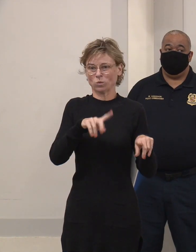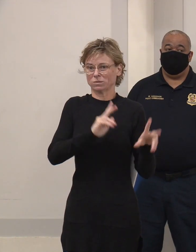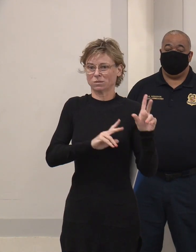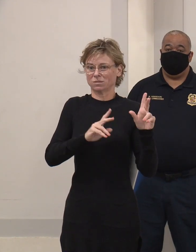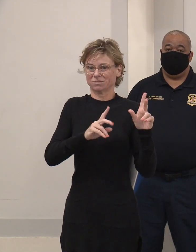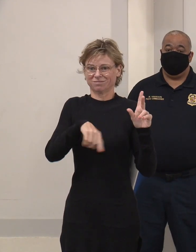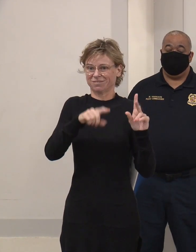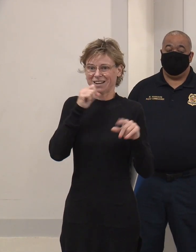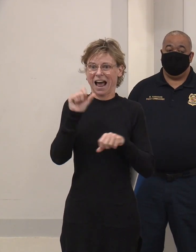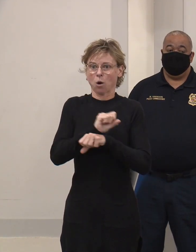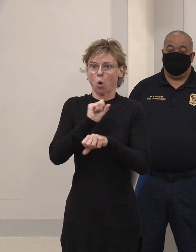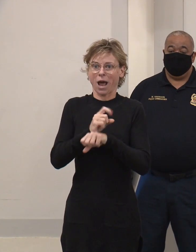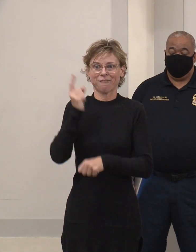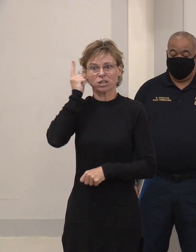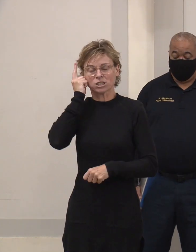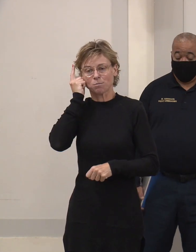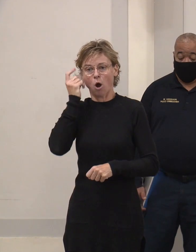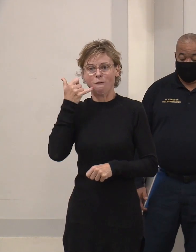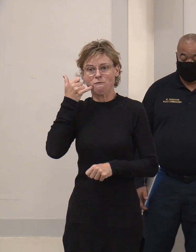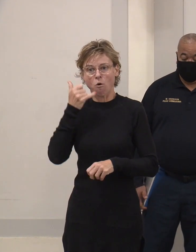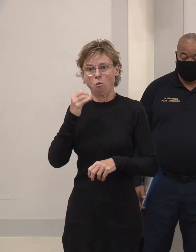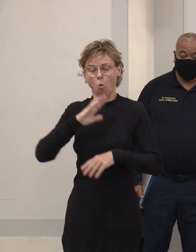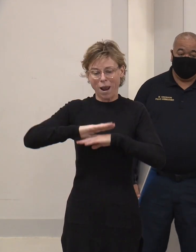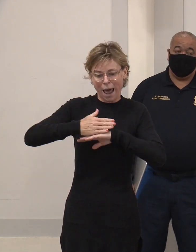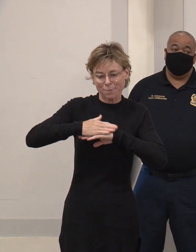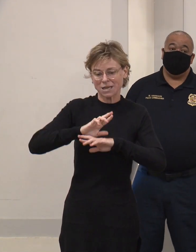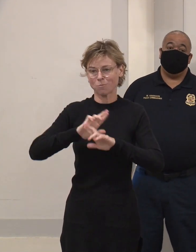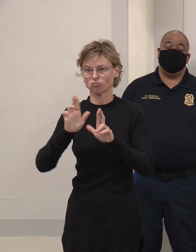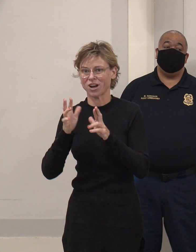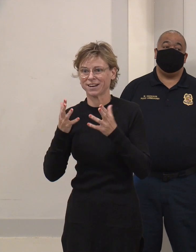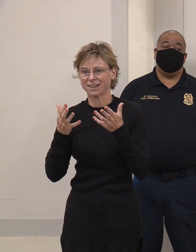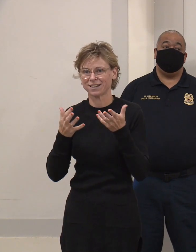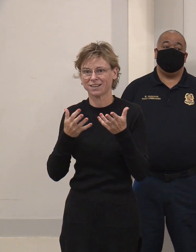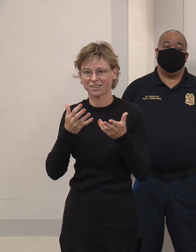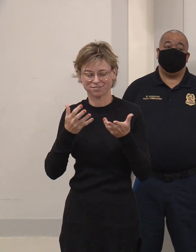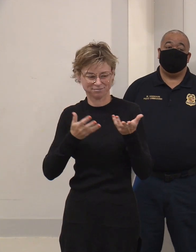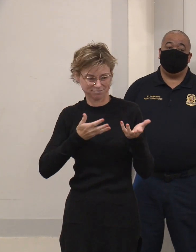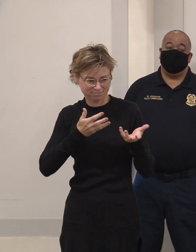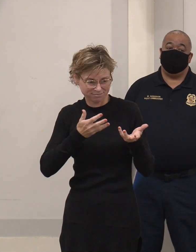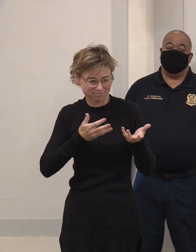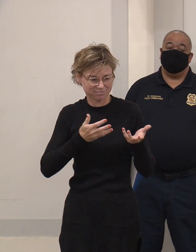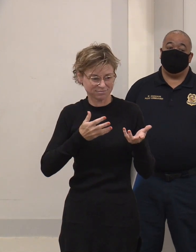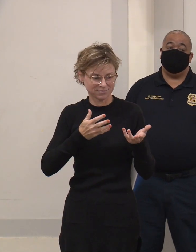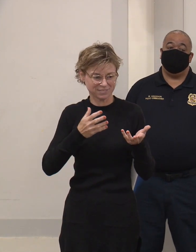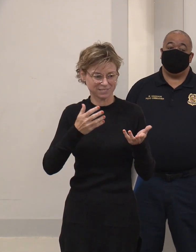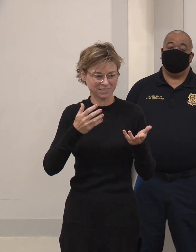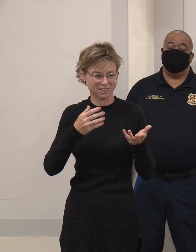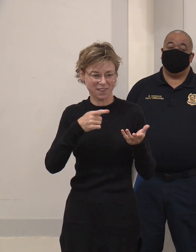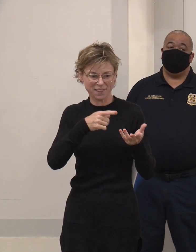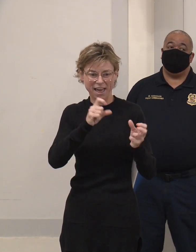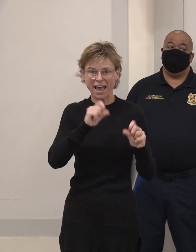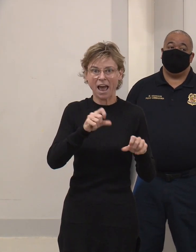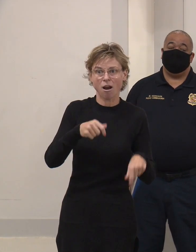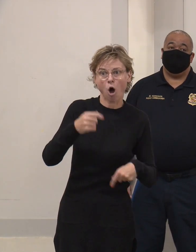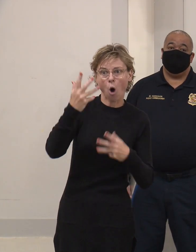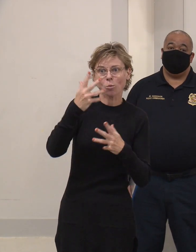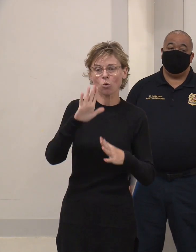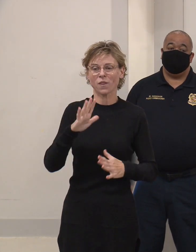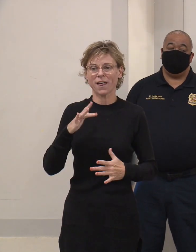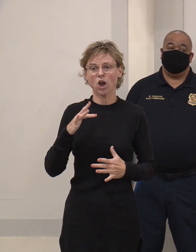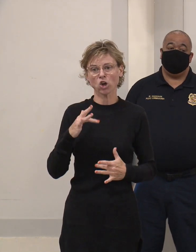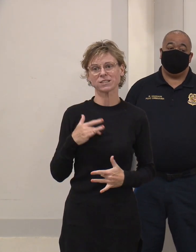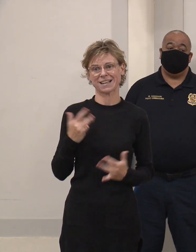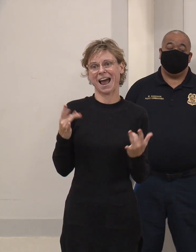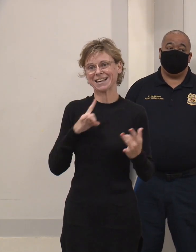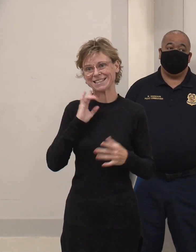a smartphone or a laptop, and getting the position for them to be able to upload their status was